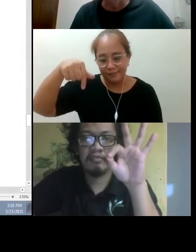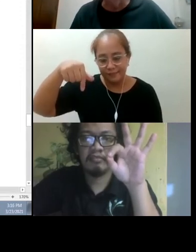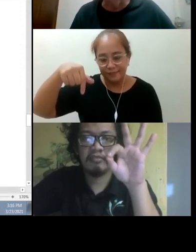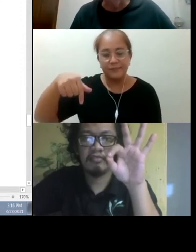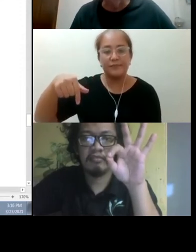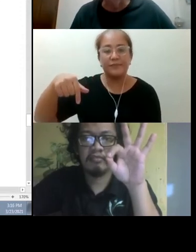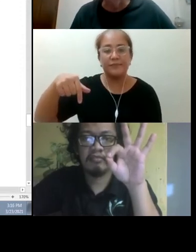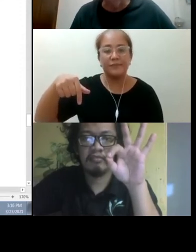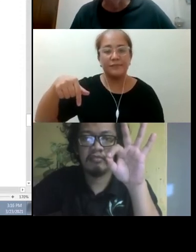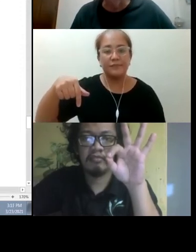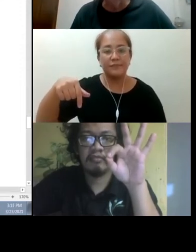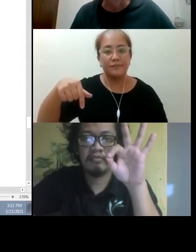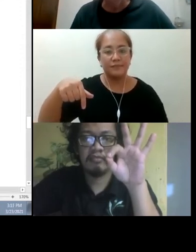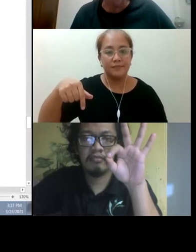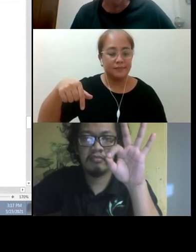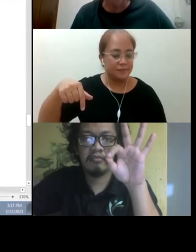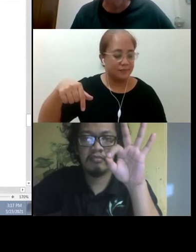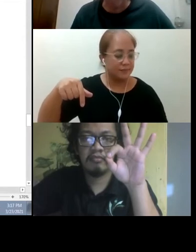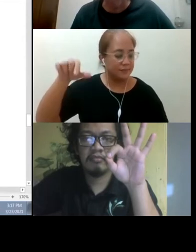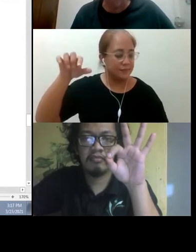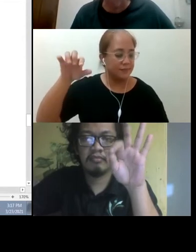9 and 9, Friday again. Friday. Yes. Okay.